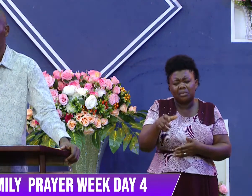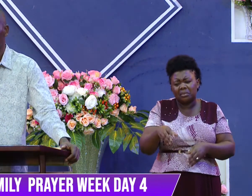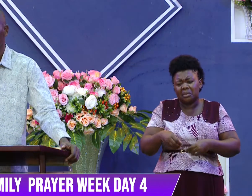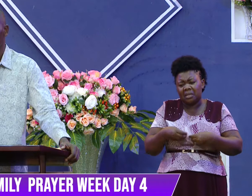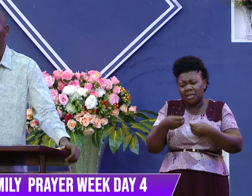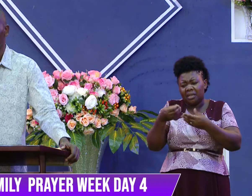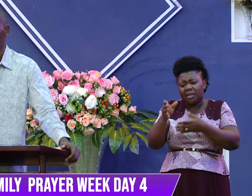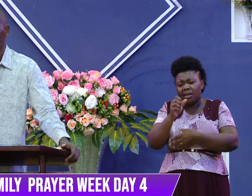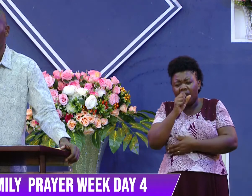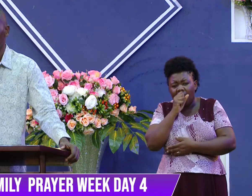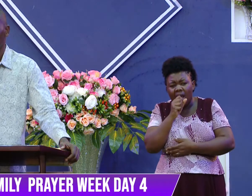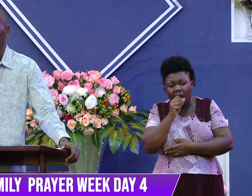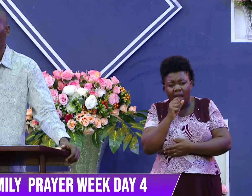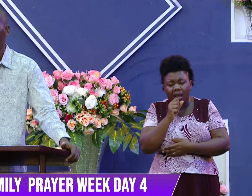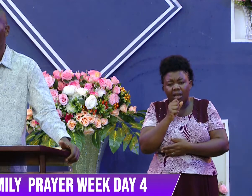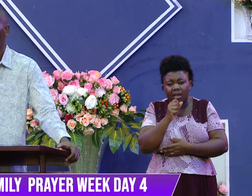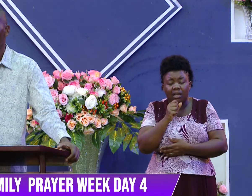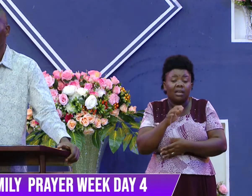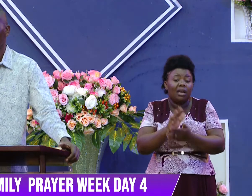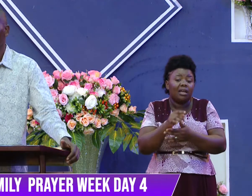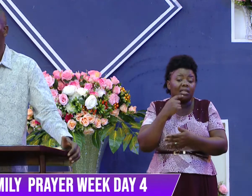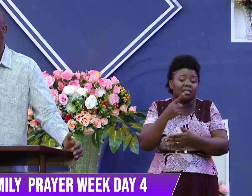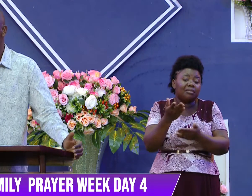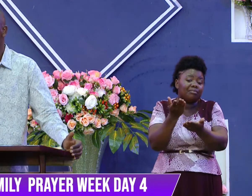There are people they can give the microphone.